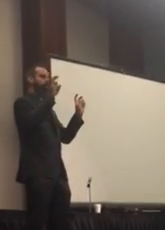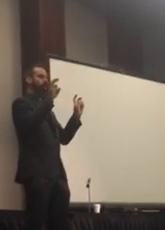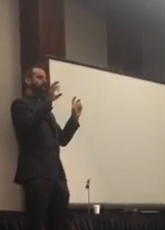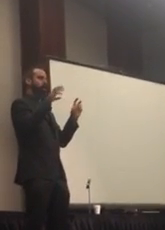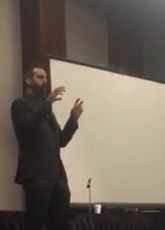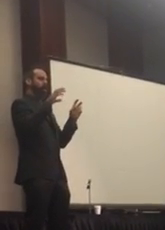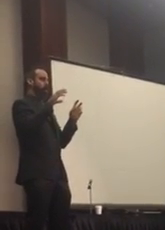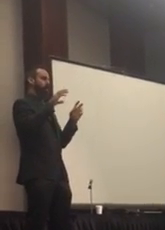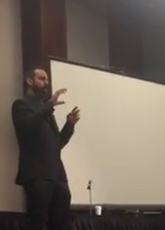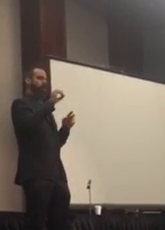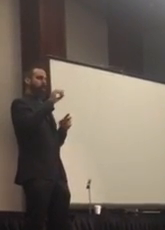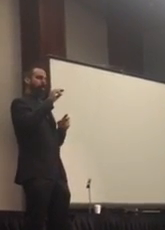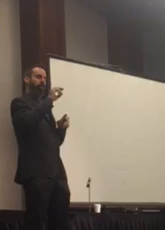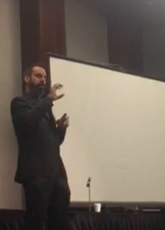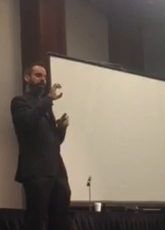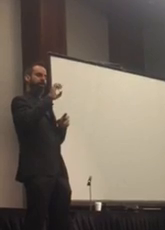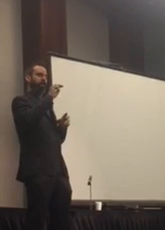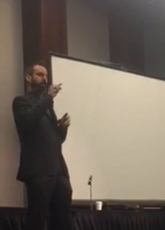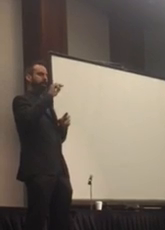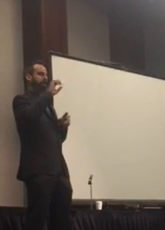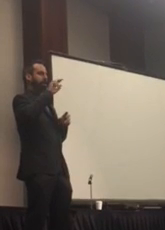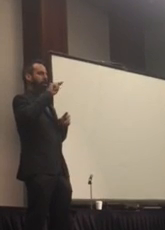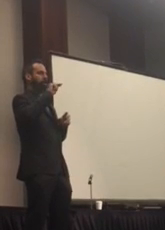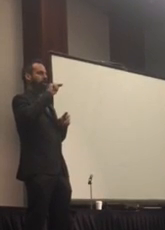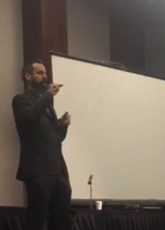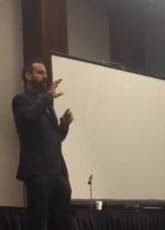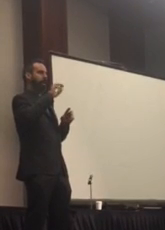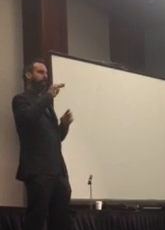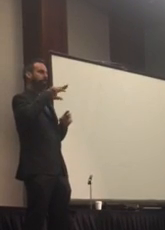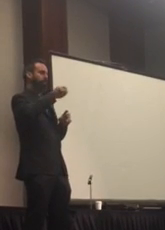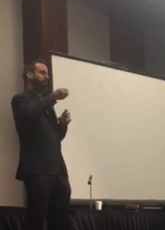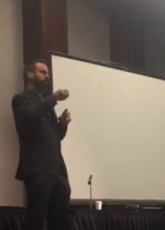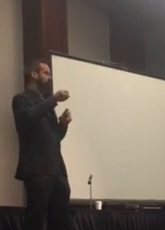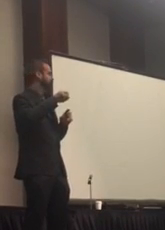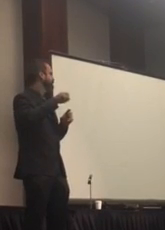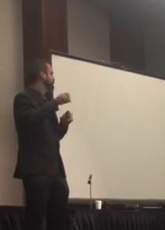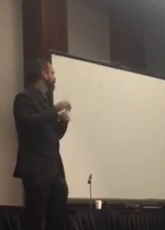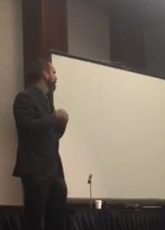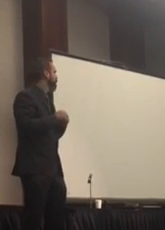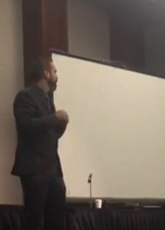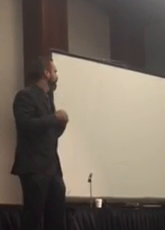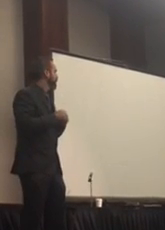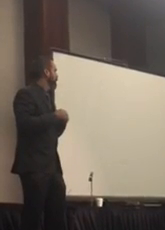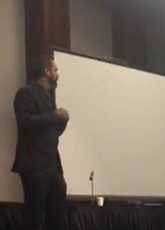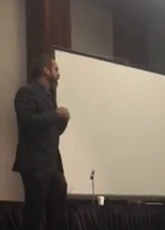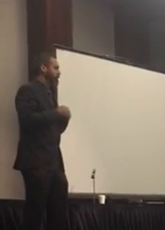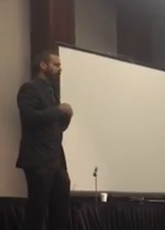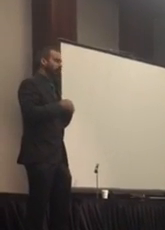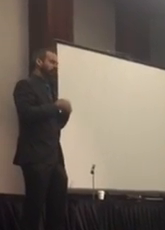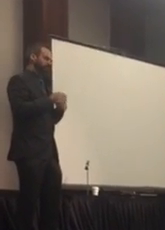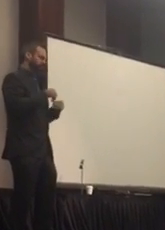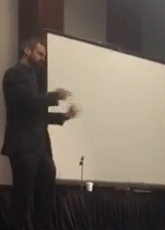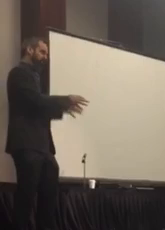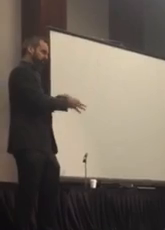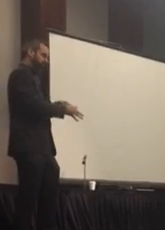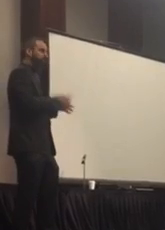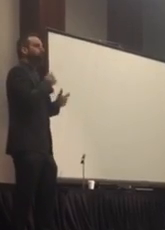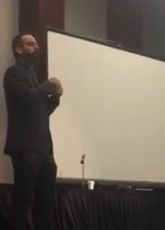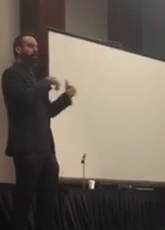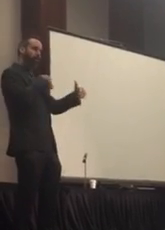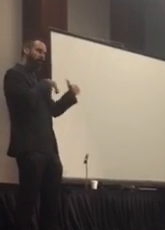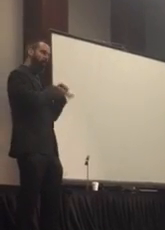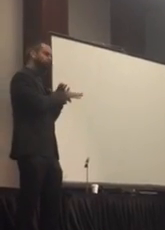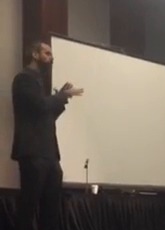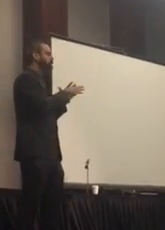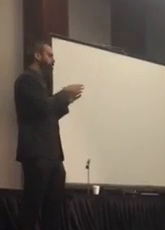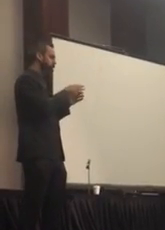are unable to leave and where they're not able to access capital if they stay. So I give them that, and now we're at the studio, and we're